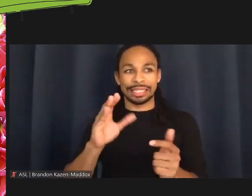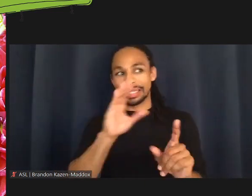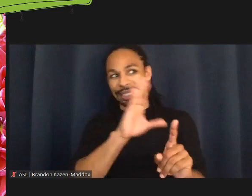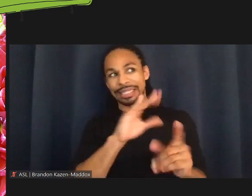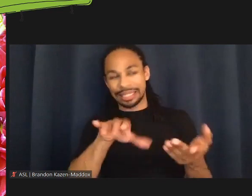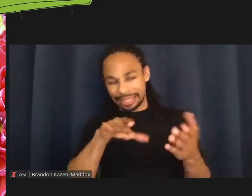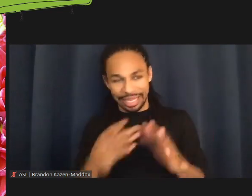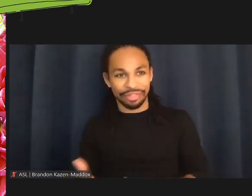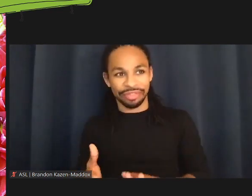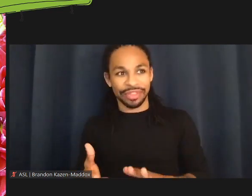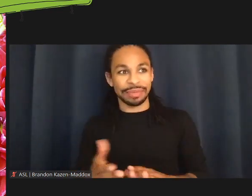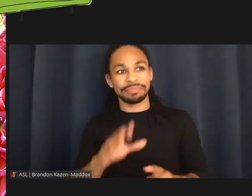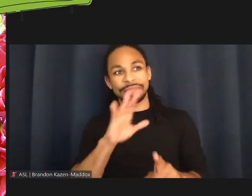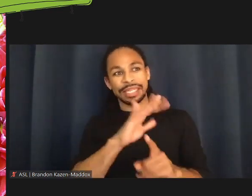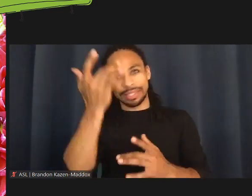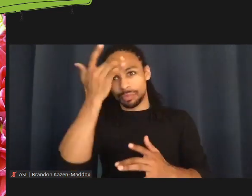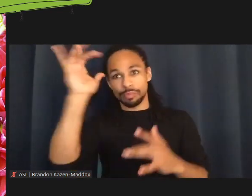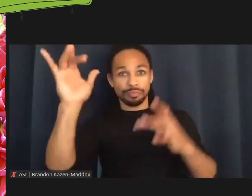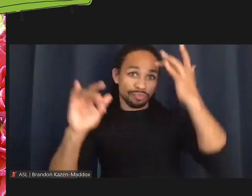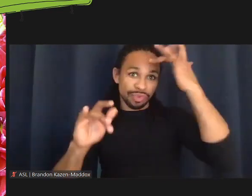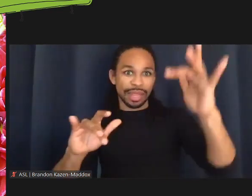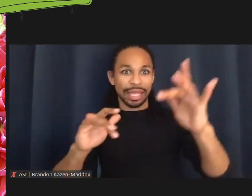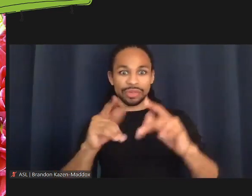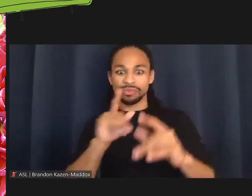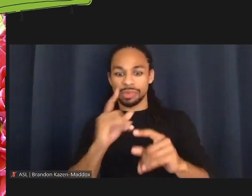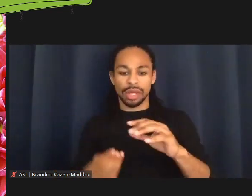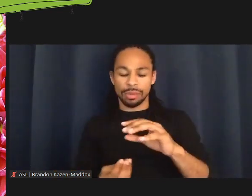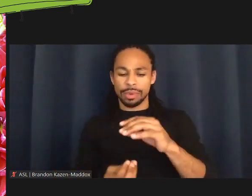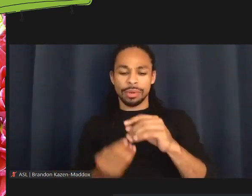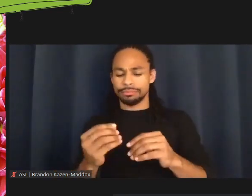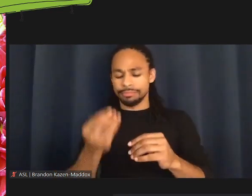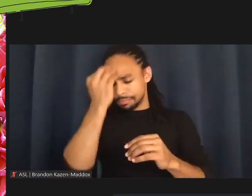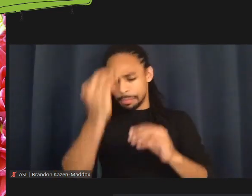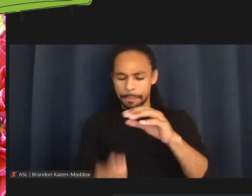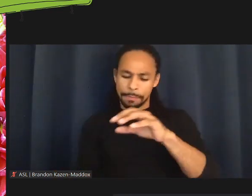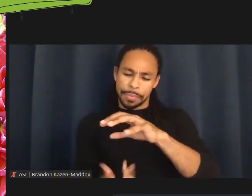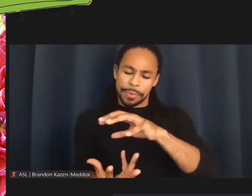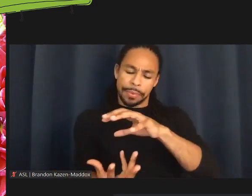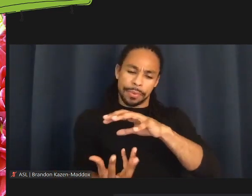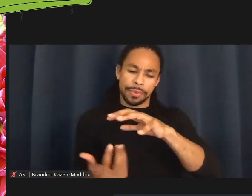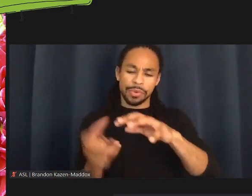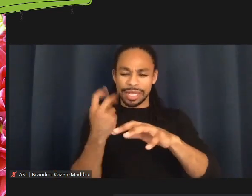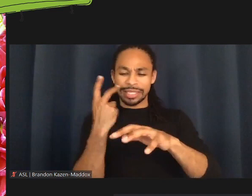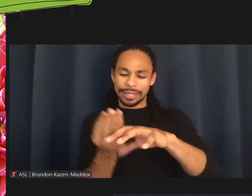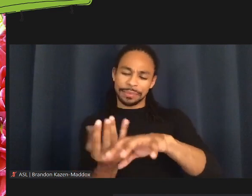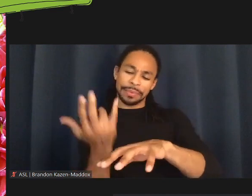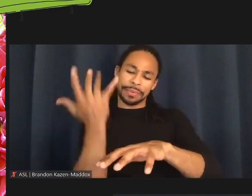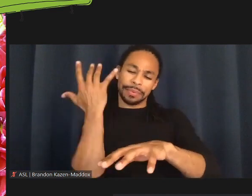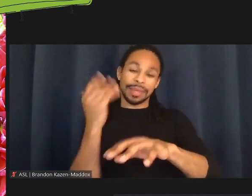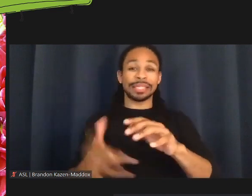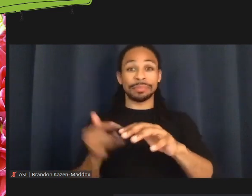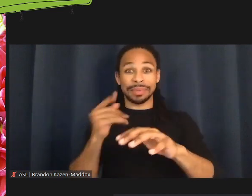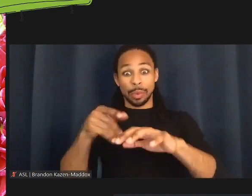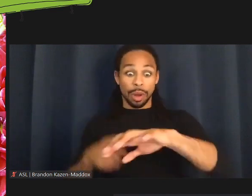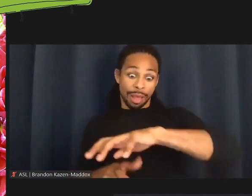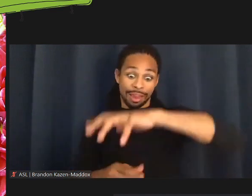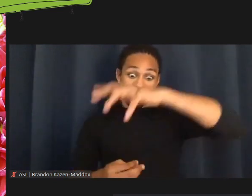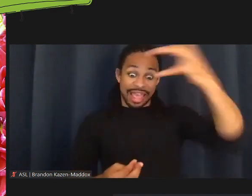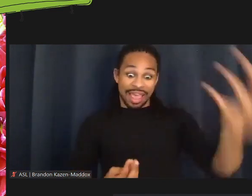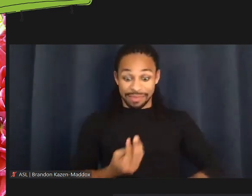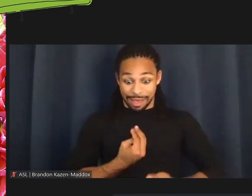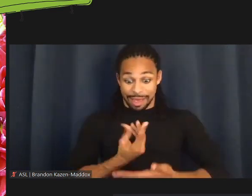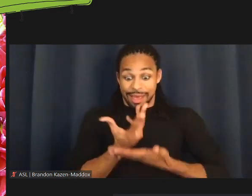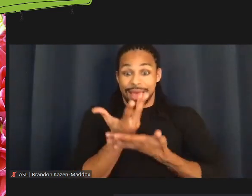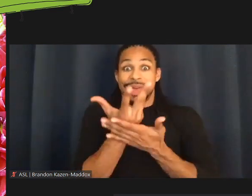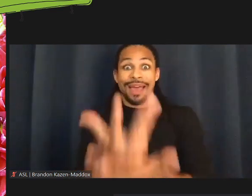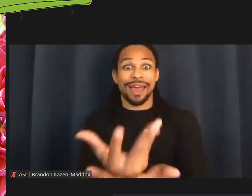lamp under a basket. Occasionally, he'd lift the woven wicker of his closed mouth and let the glow warm us. I'm in love with